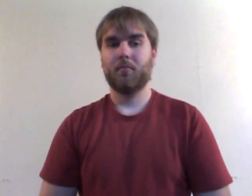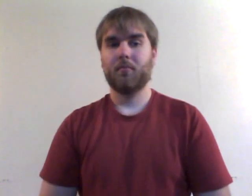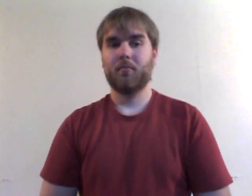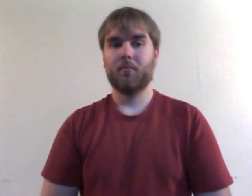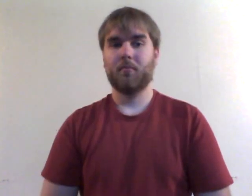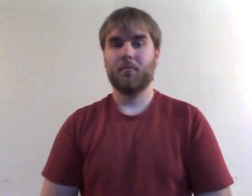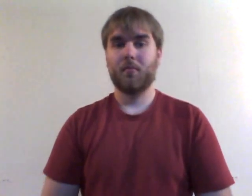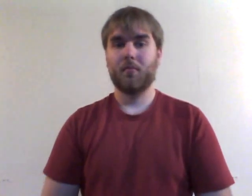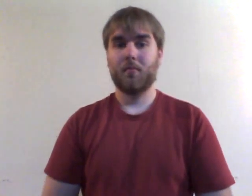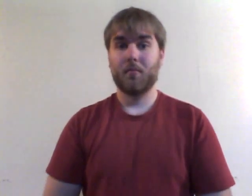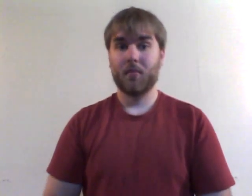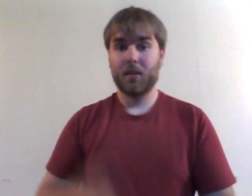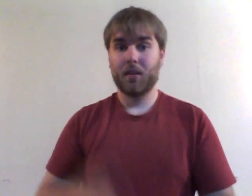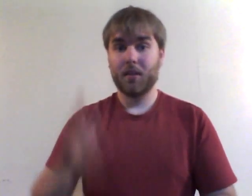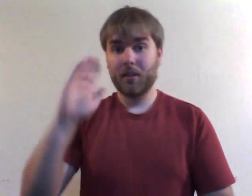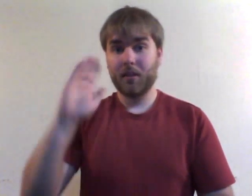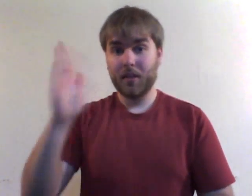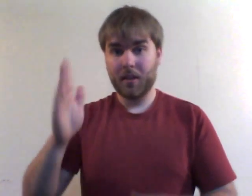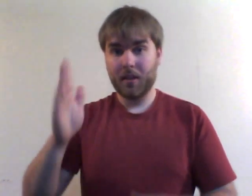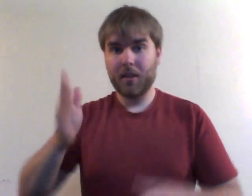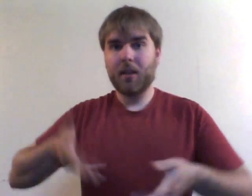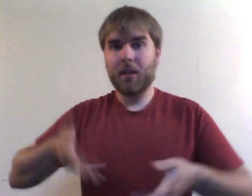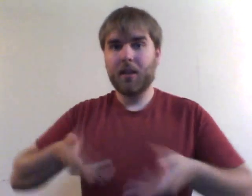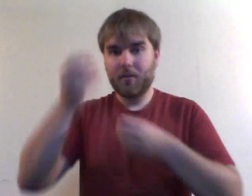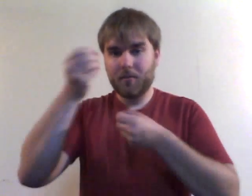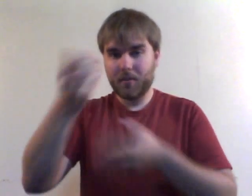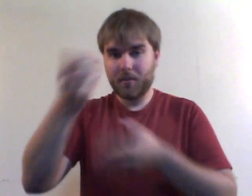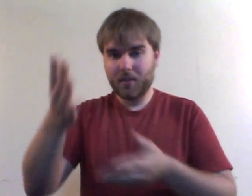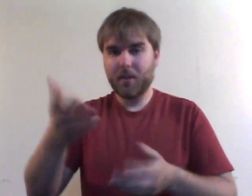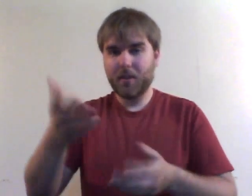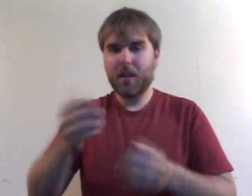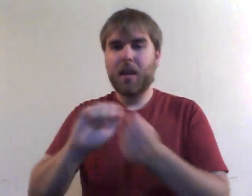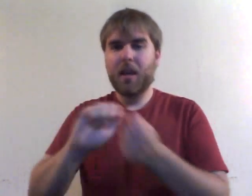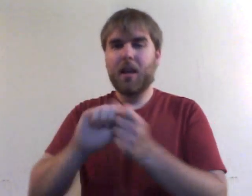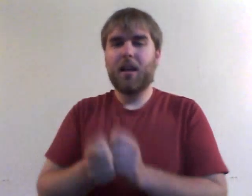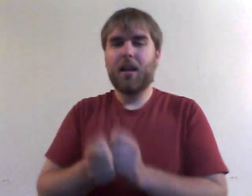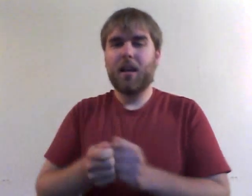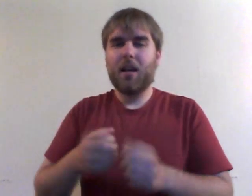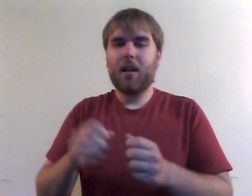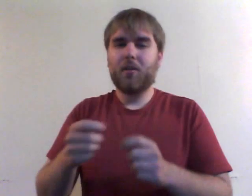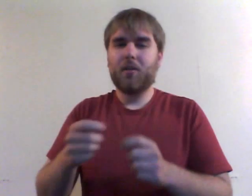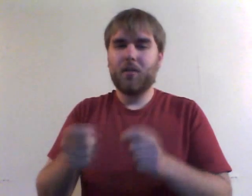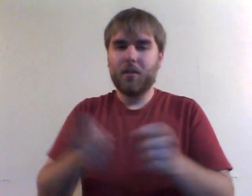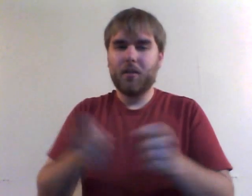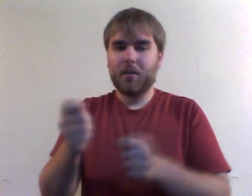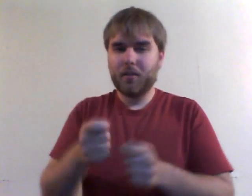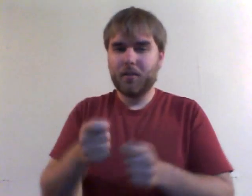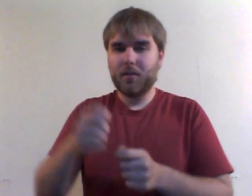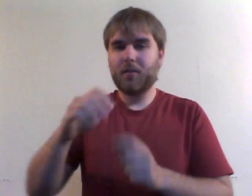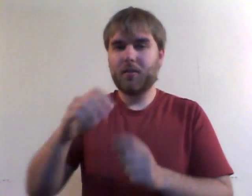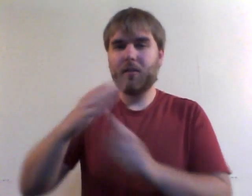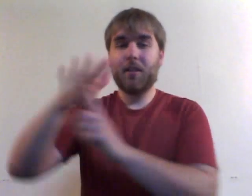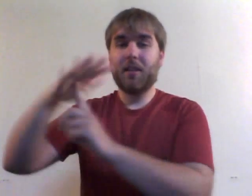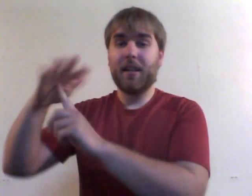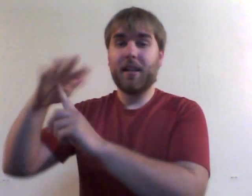control helicopter. Two components: the helicopter itself, the controller, which is called a transmitter. A little bit of